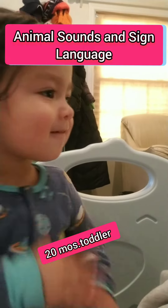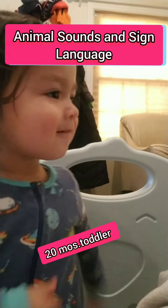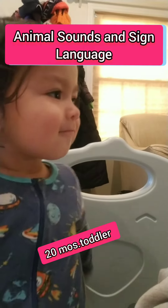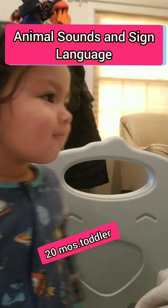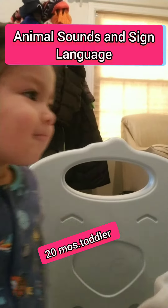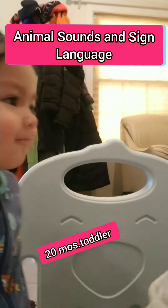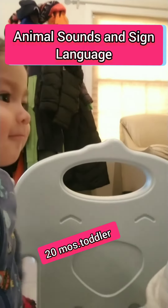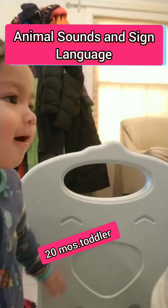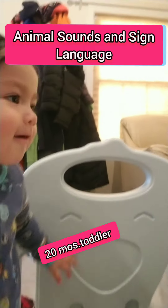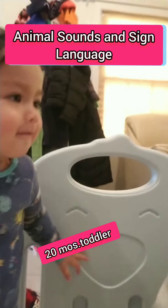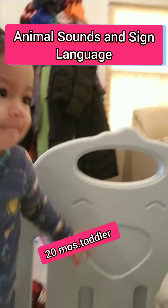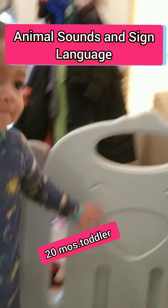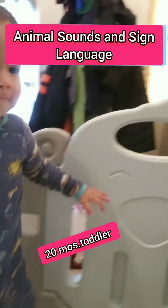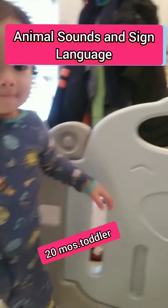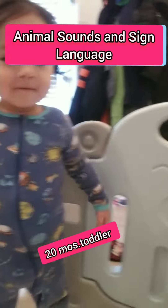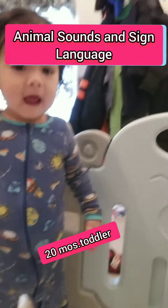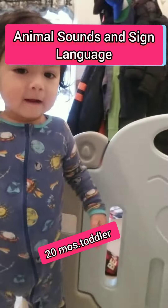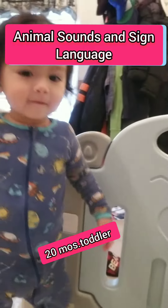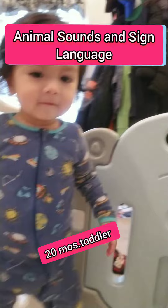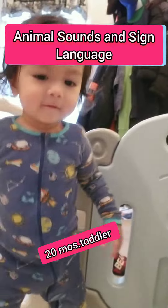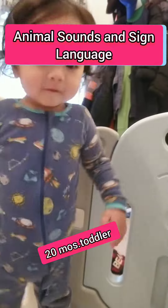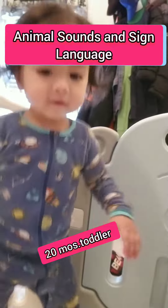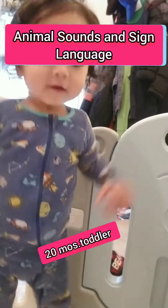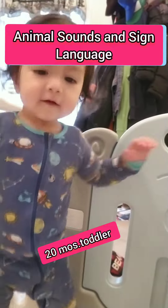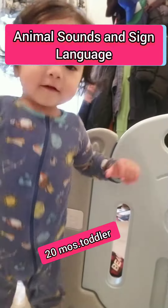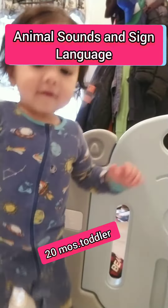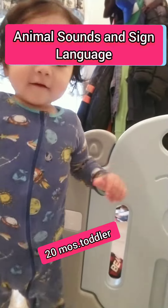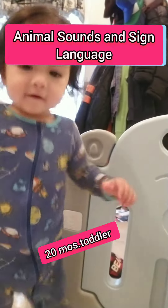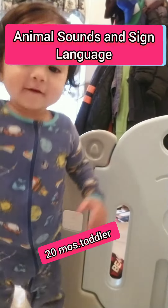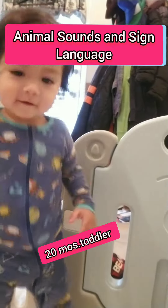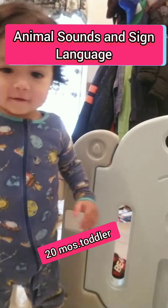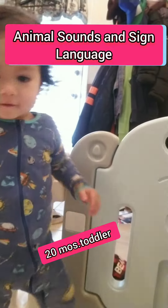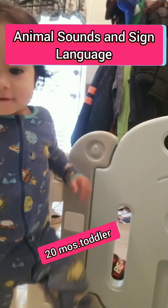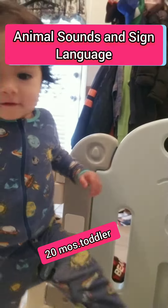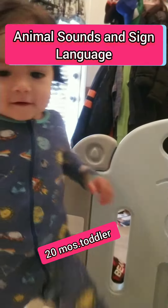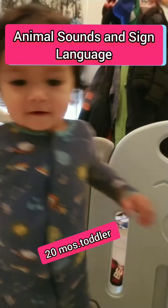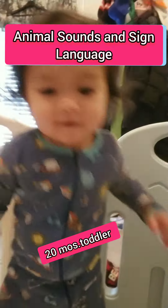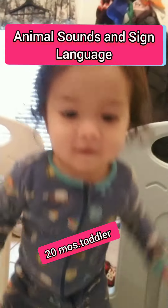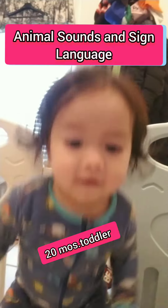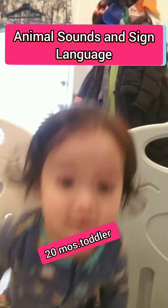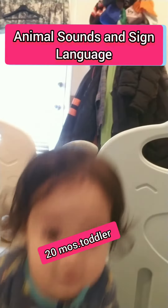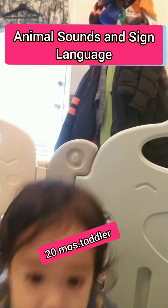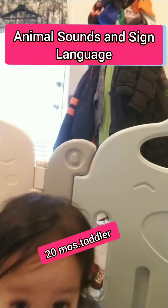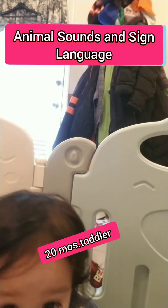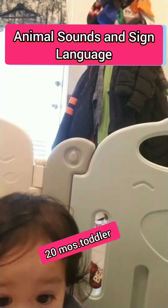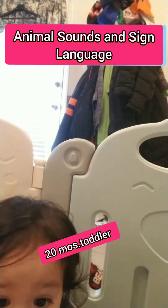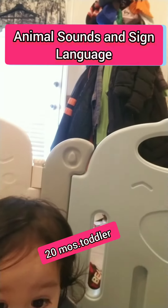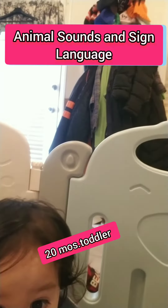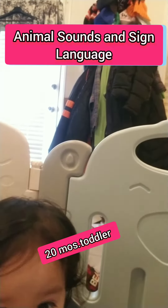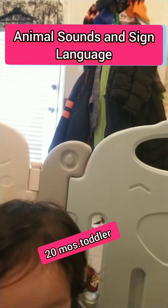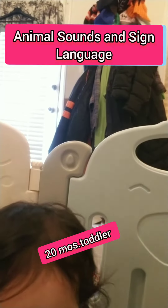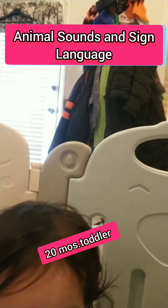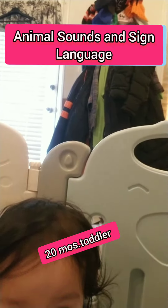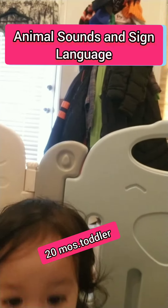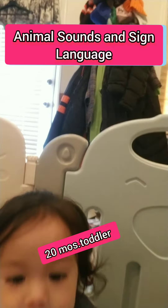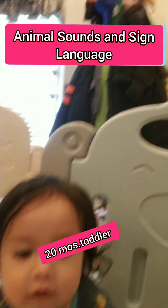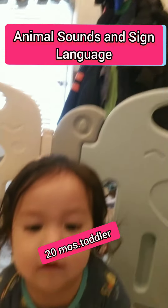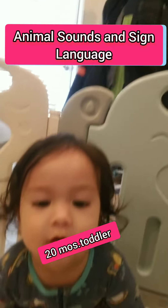jump very good how about oh oh how